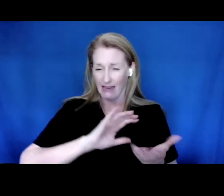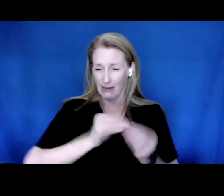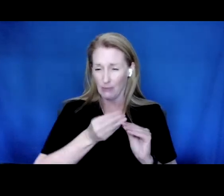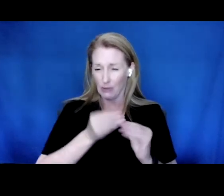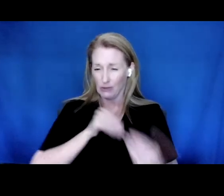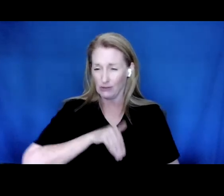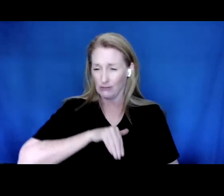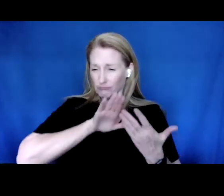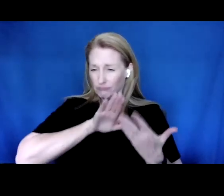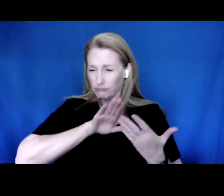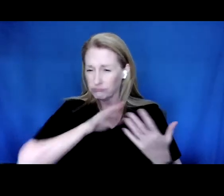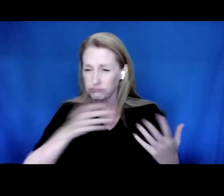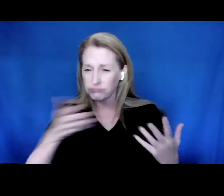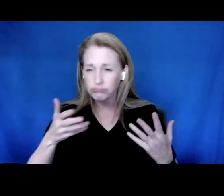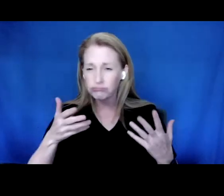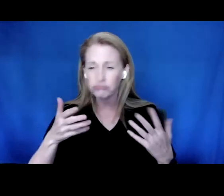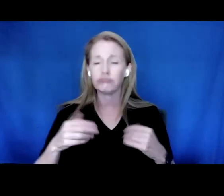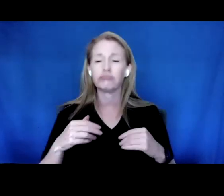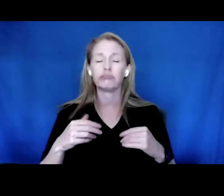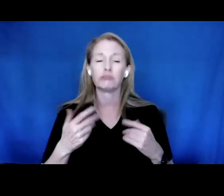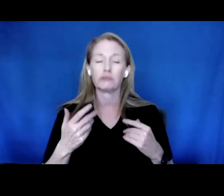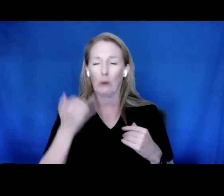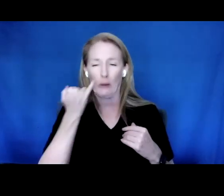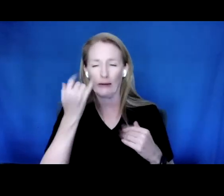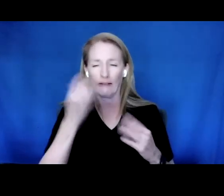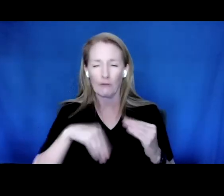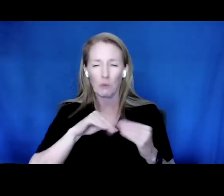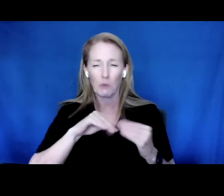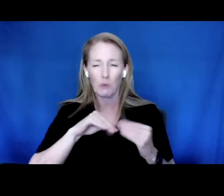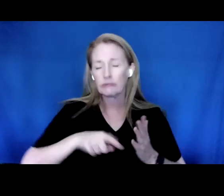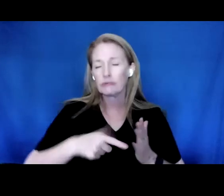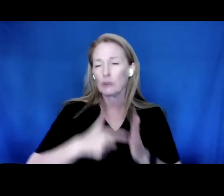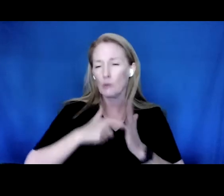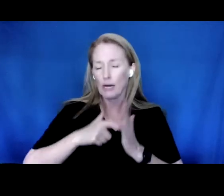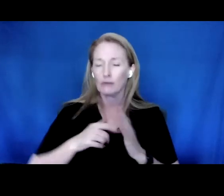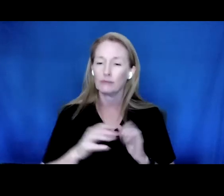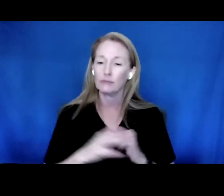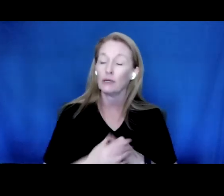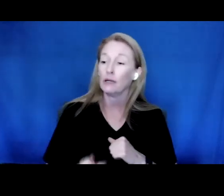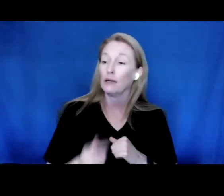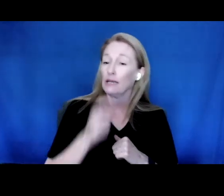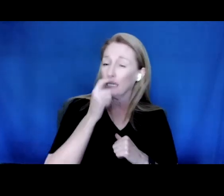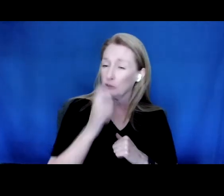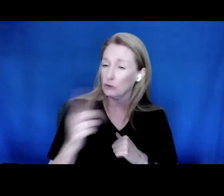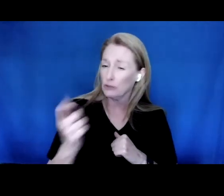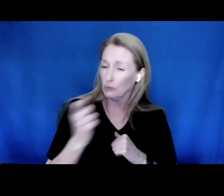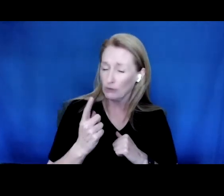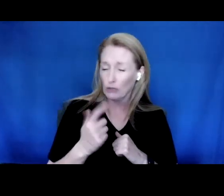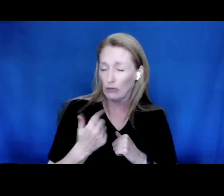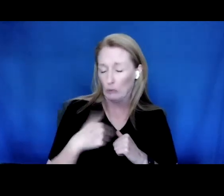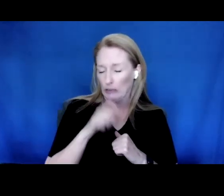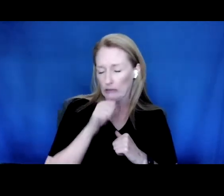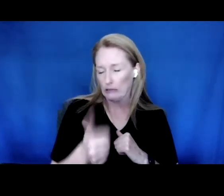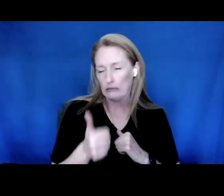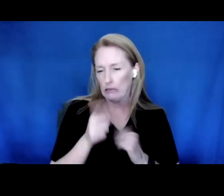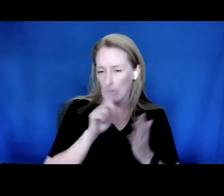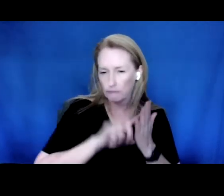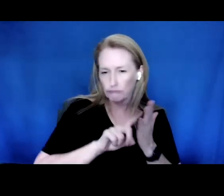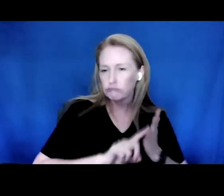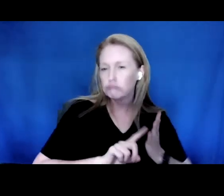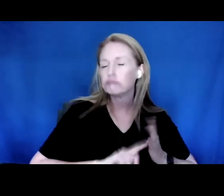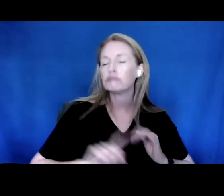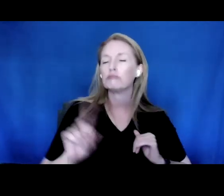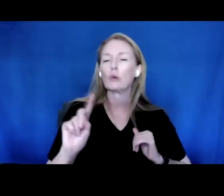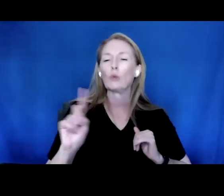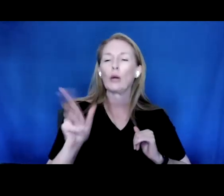second part. sure. So that was a really interesting question, and we did not look into where the parents were born. So we do capture